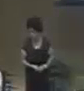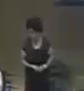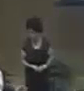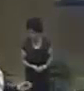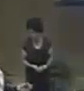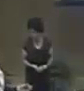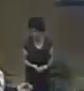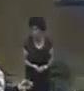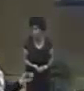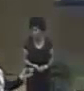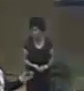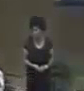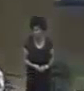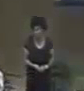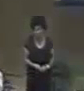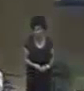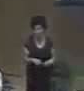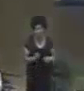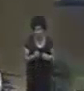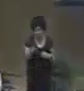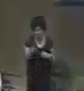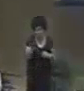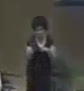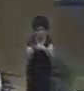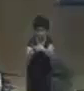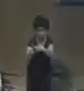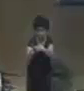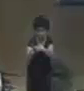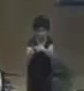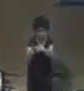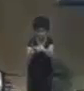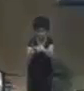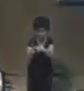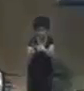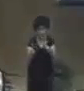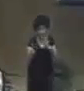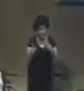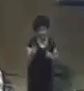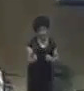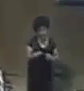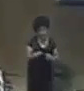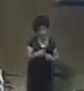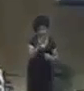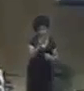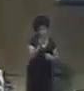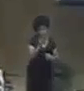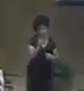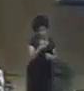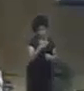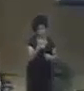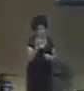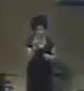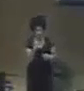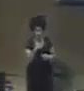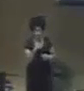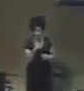they might have 400 or 500 people they're responsible for. That doesn't matter. The fact is the student has a named